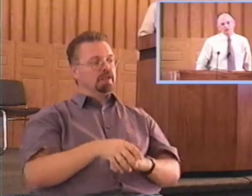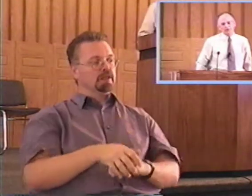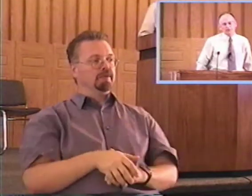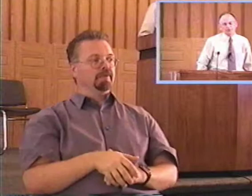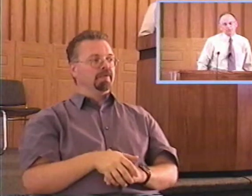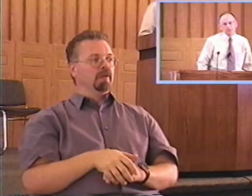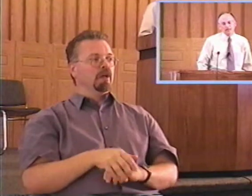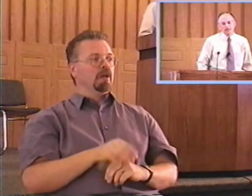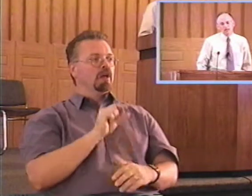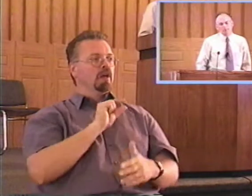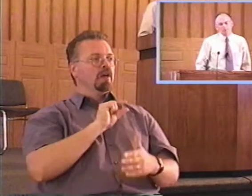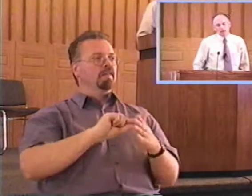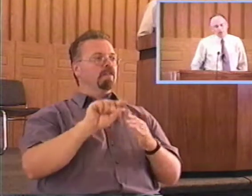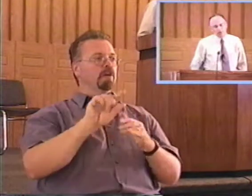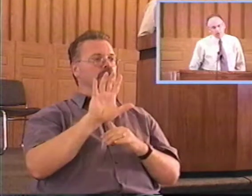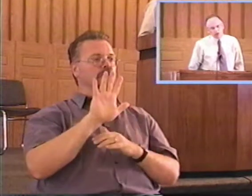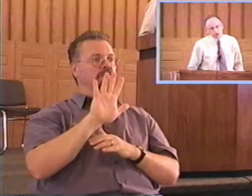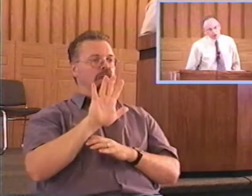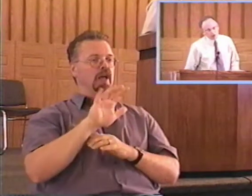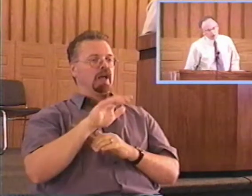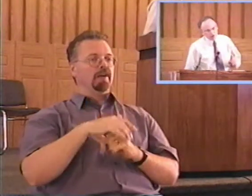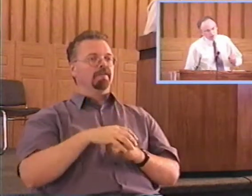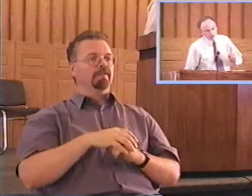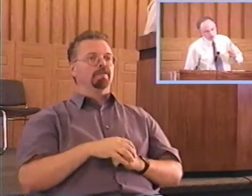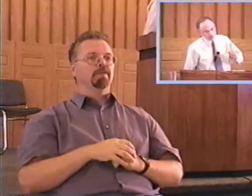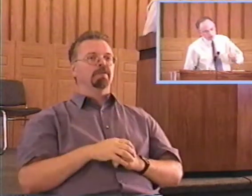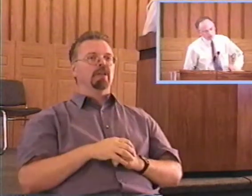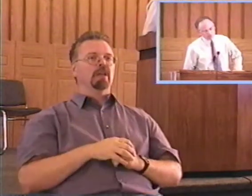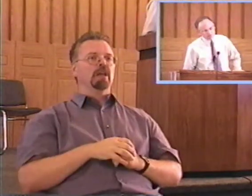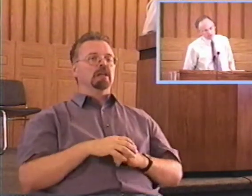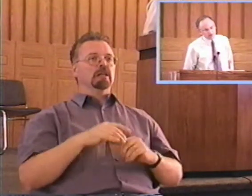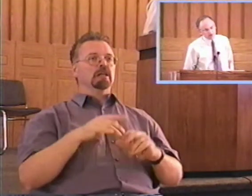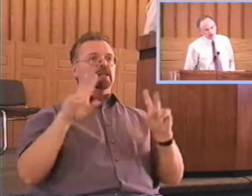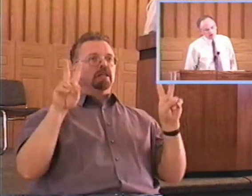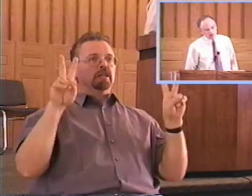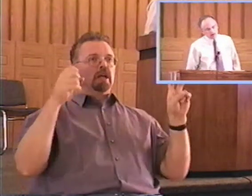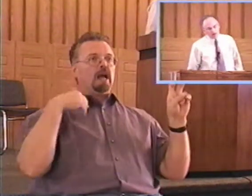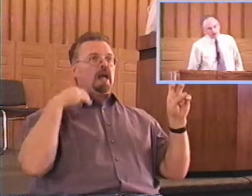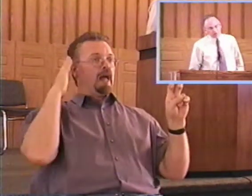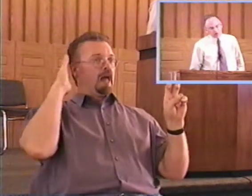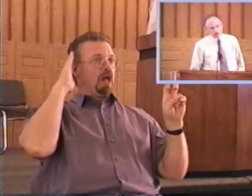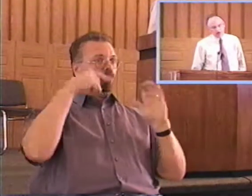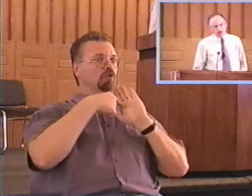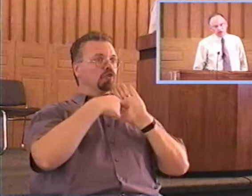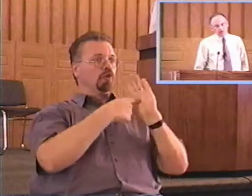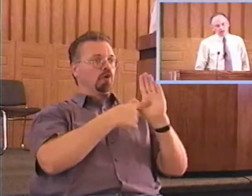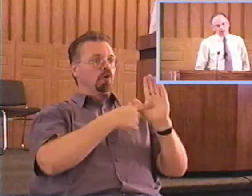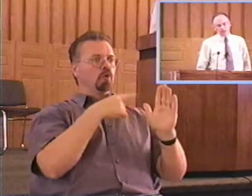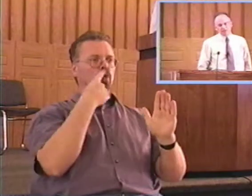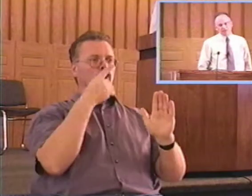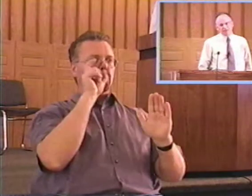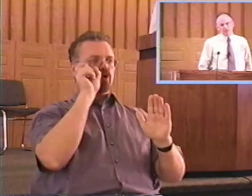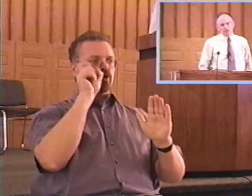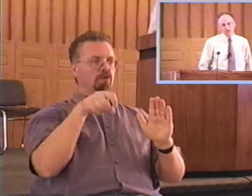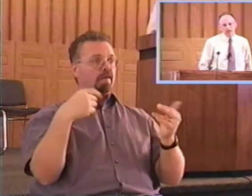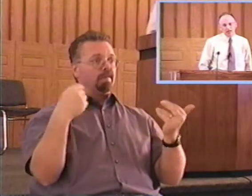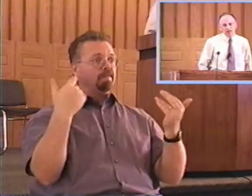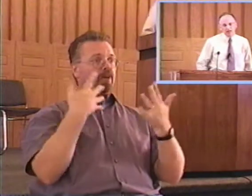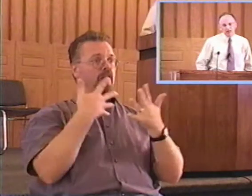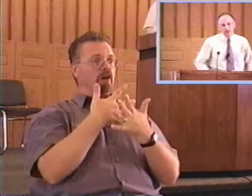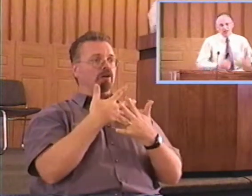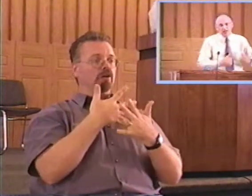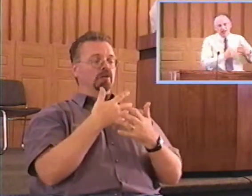verse 5. But I will show you whom you should fear. After telling us not to